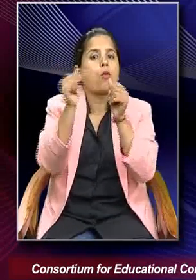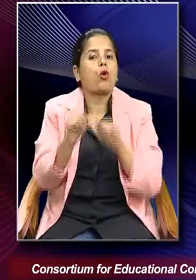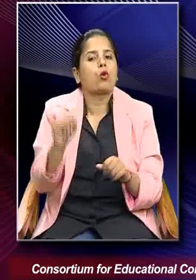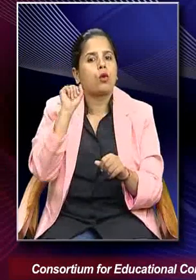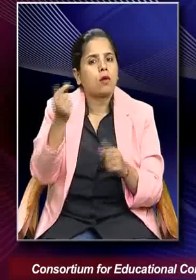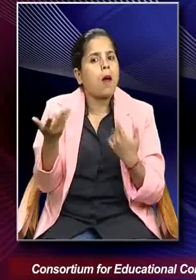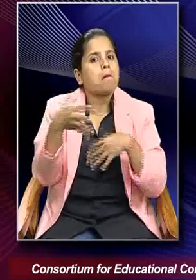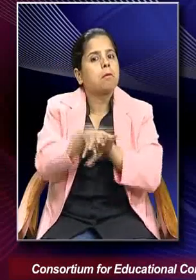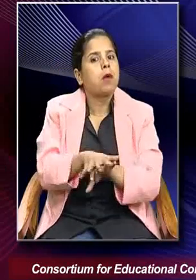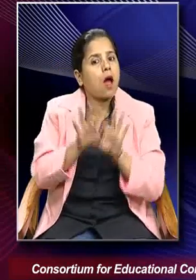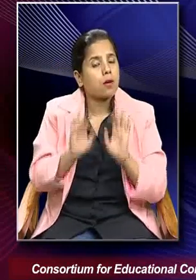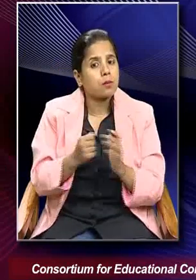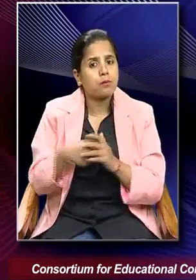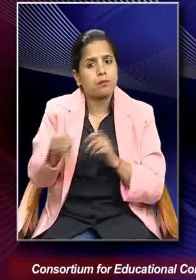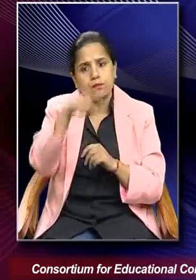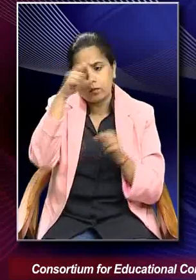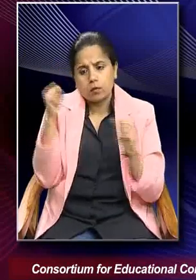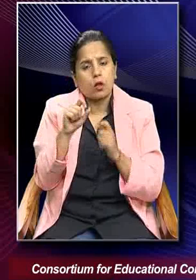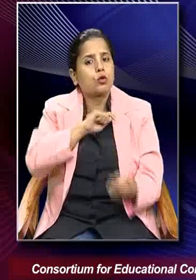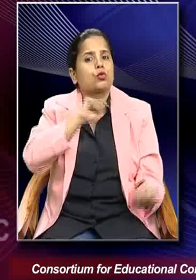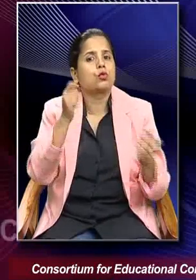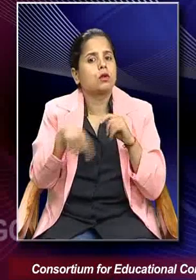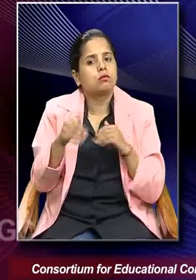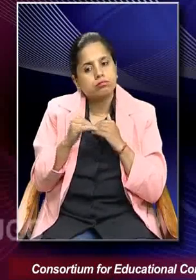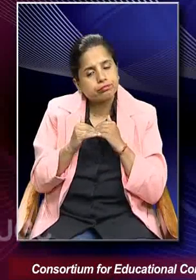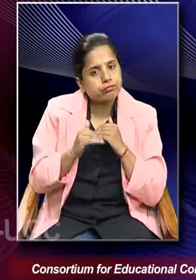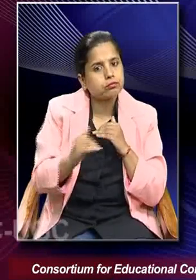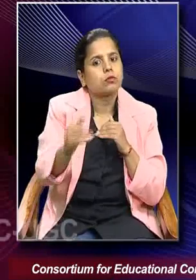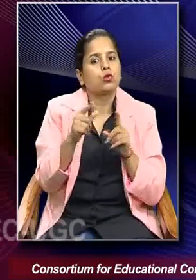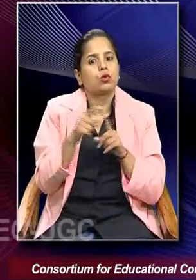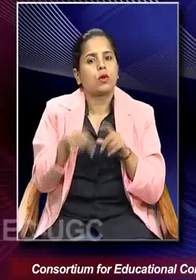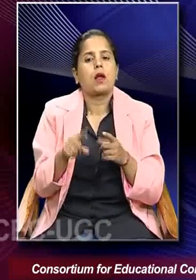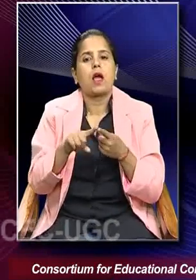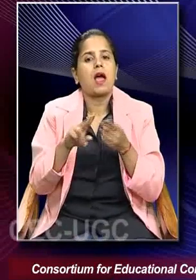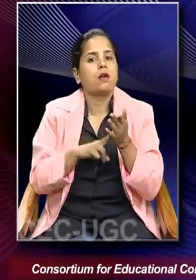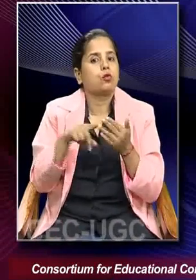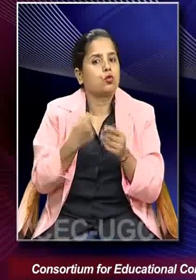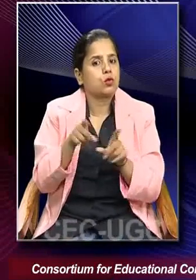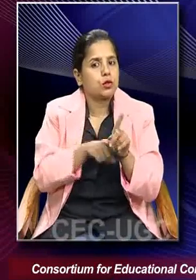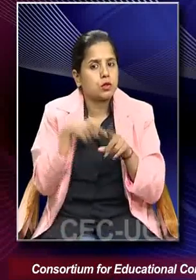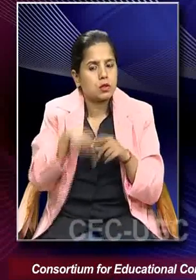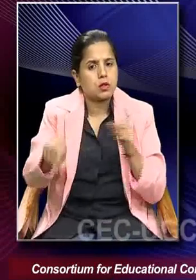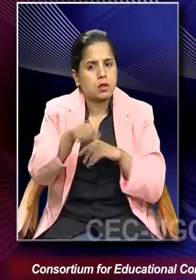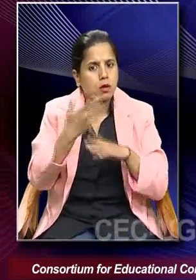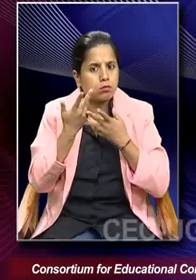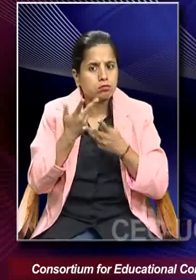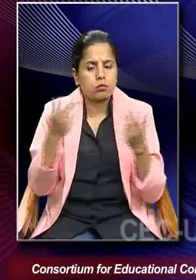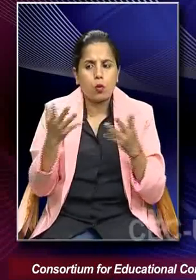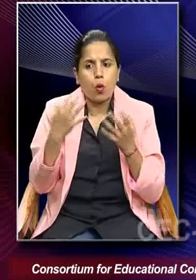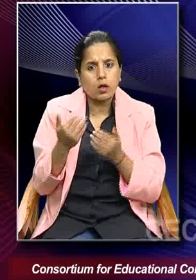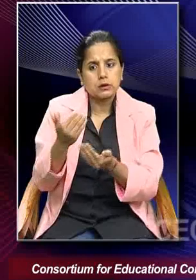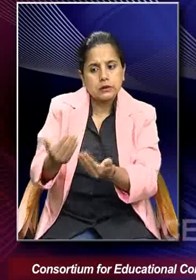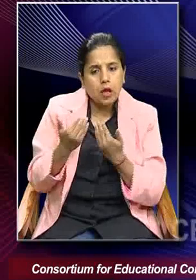are applicable to climate change, to sustainability, to energy security, energy transition,